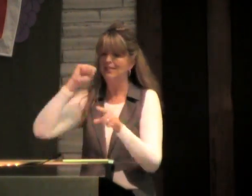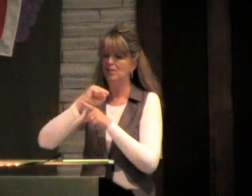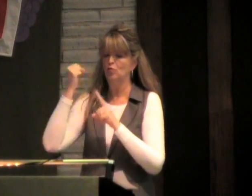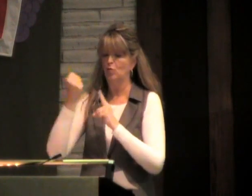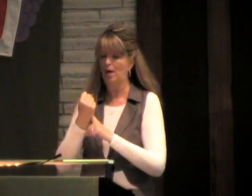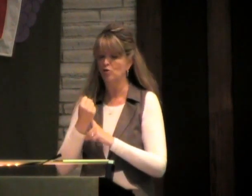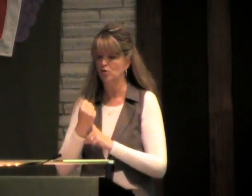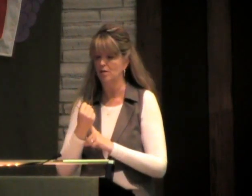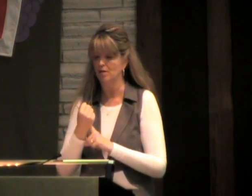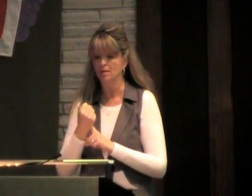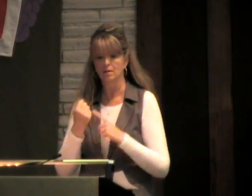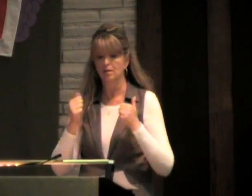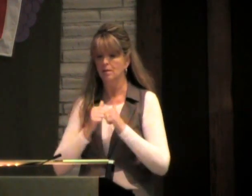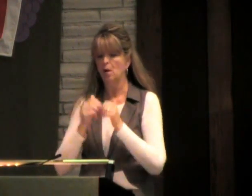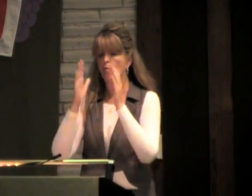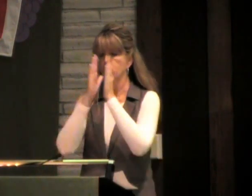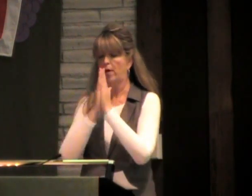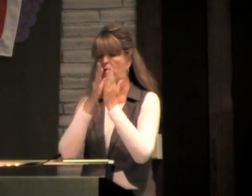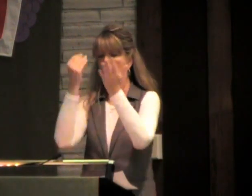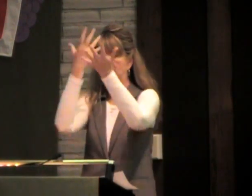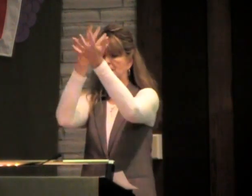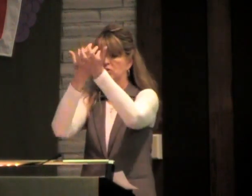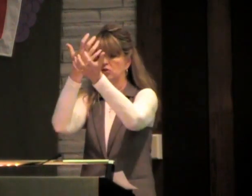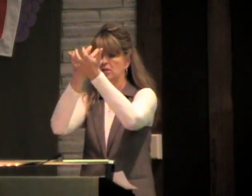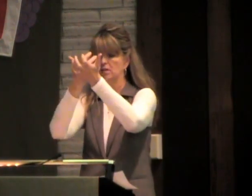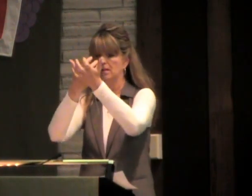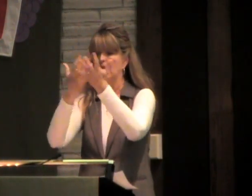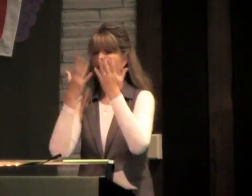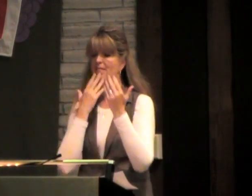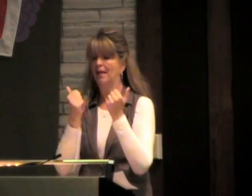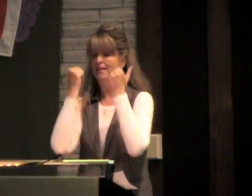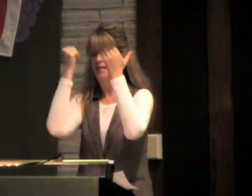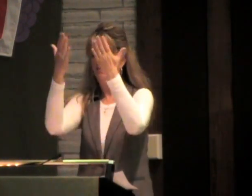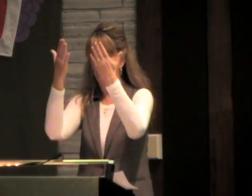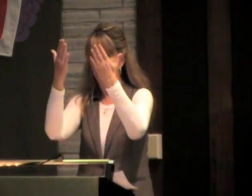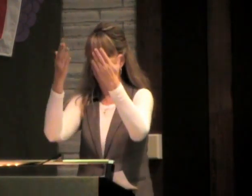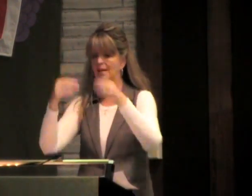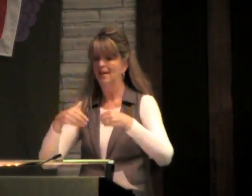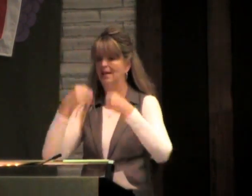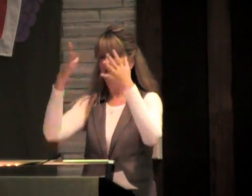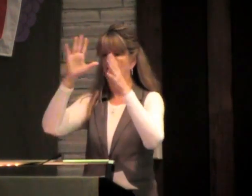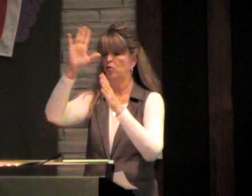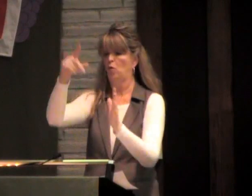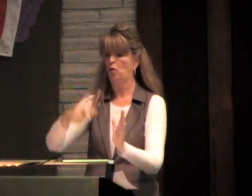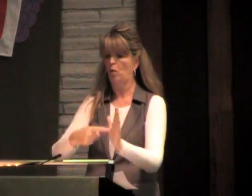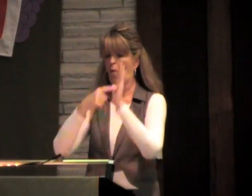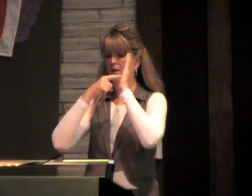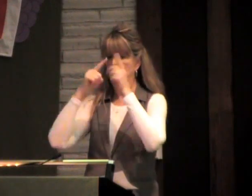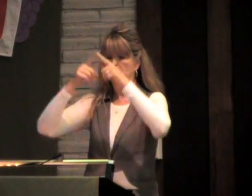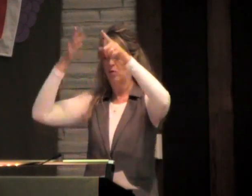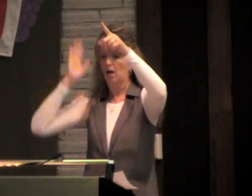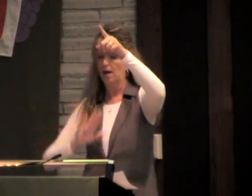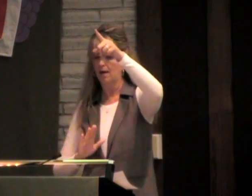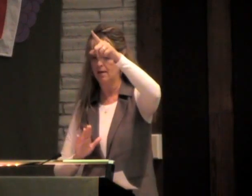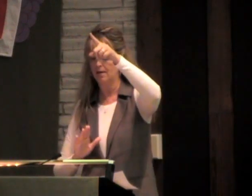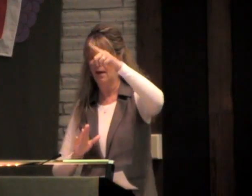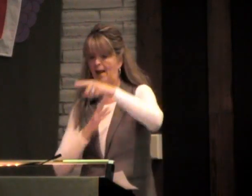every situation, by prayer and petition with thanksgiving, present your requests to